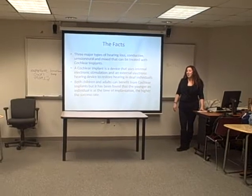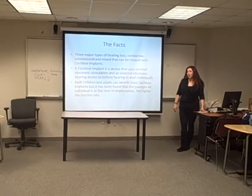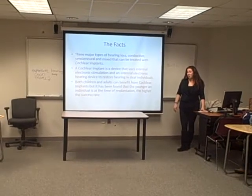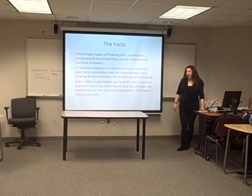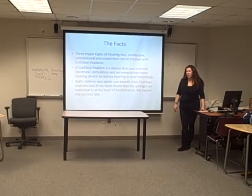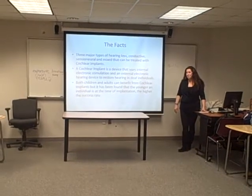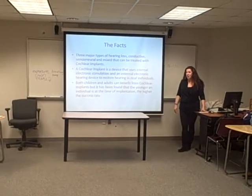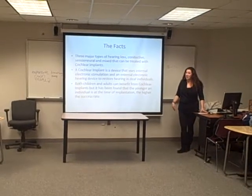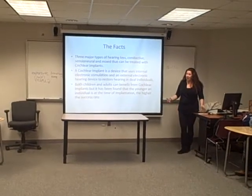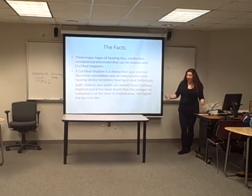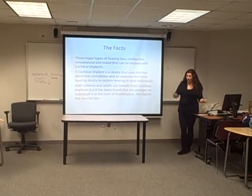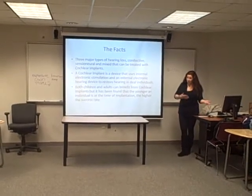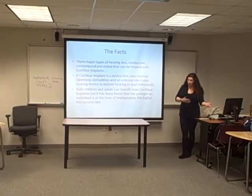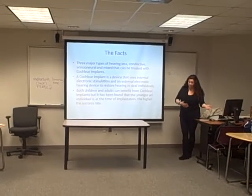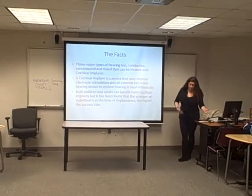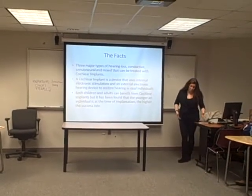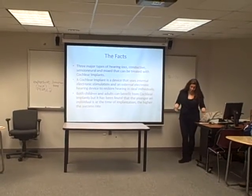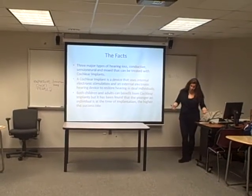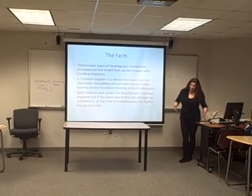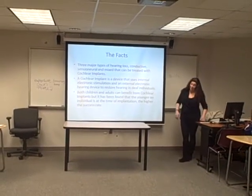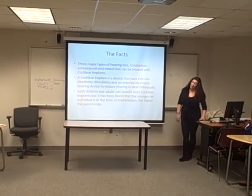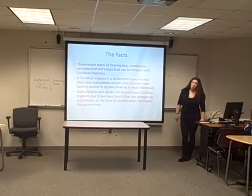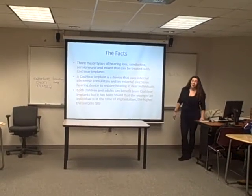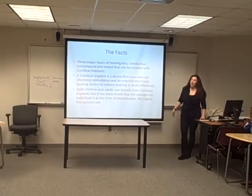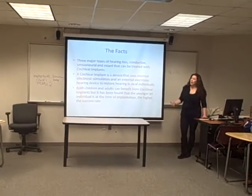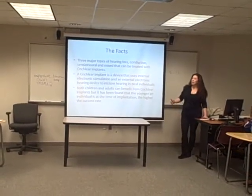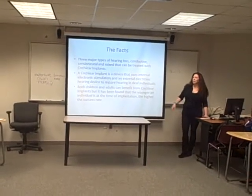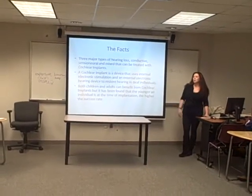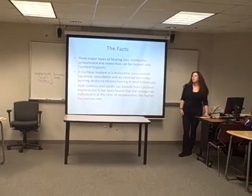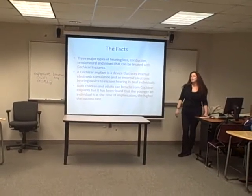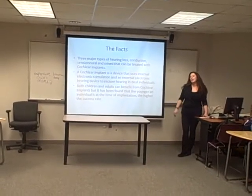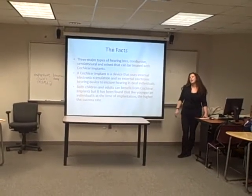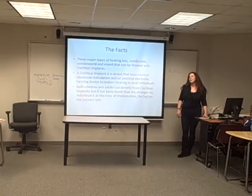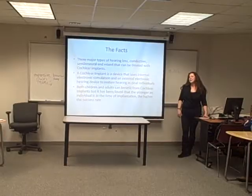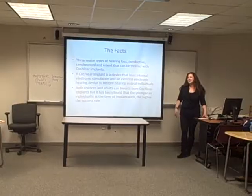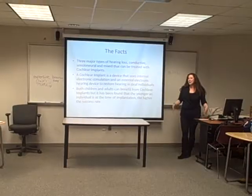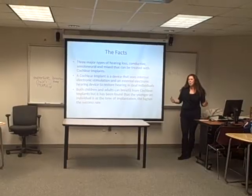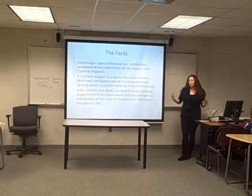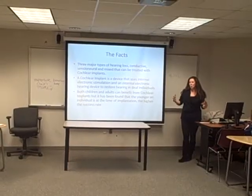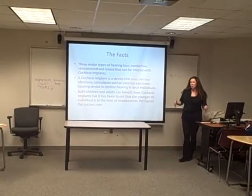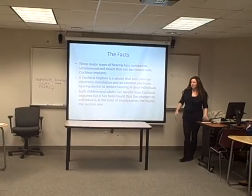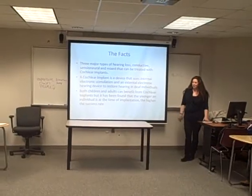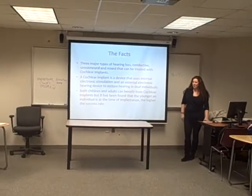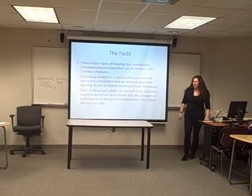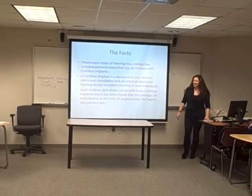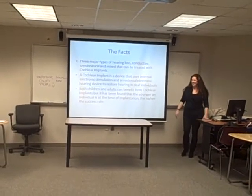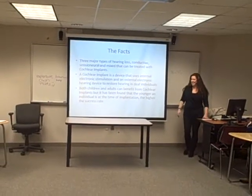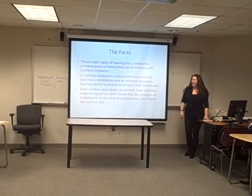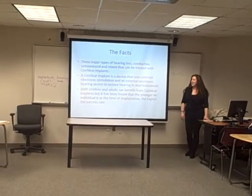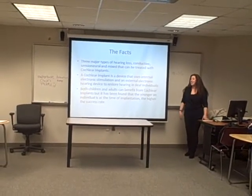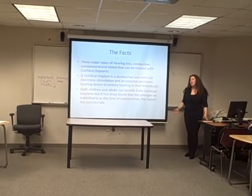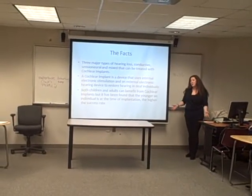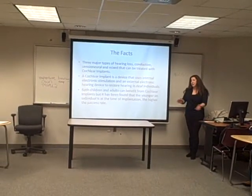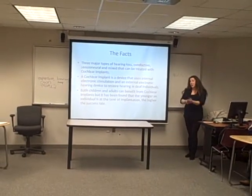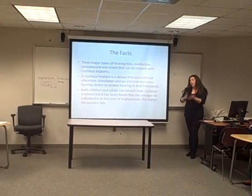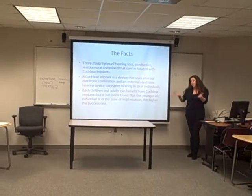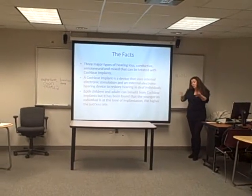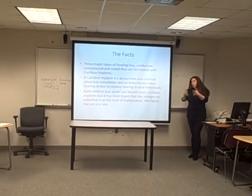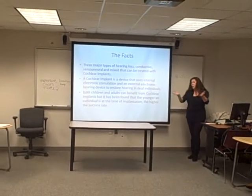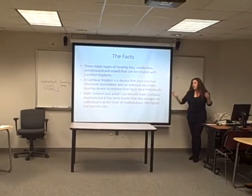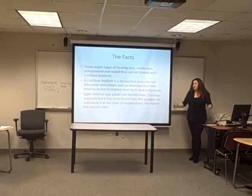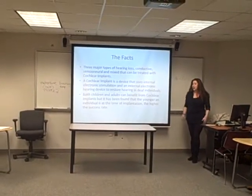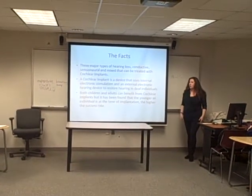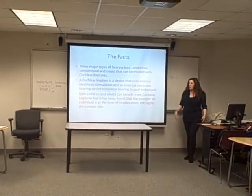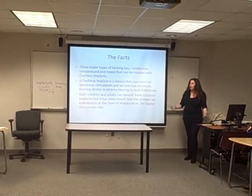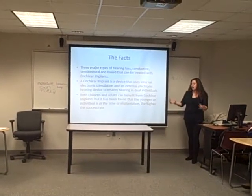found out. And I cried, but I had to drive us home, so I had to stop crying. And it was sort of like I mourned for a day, and then it was like, all right,